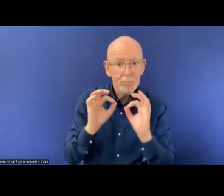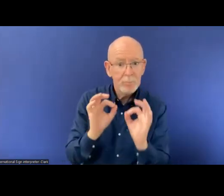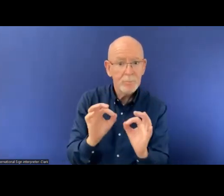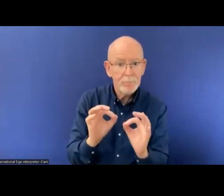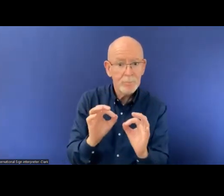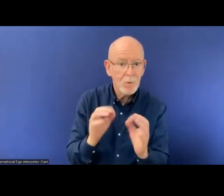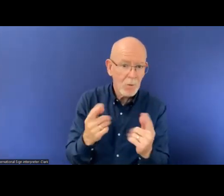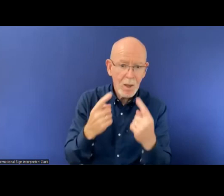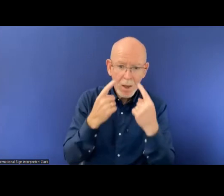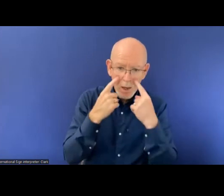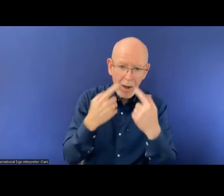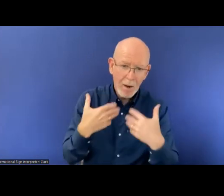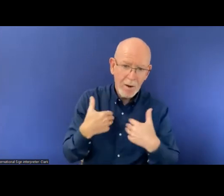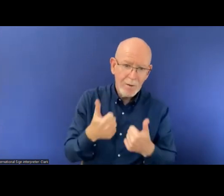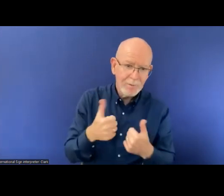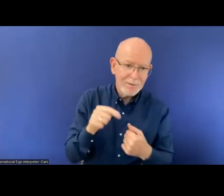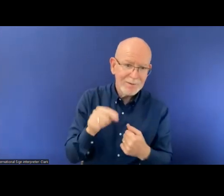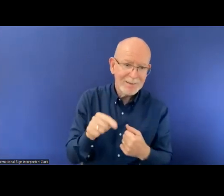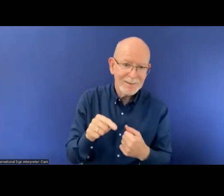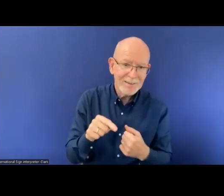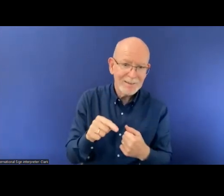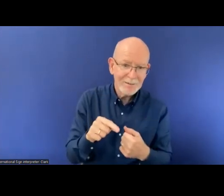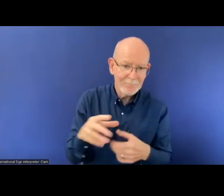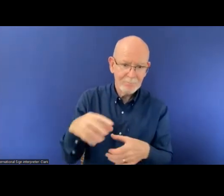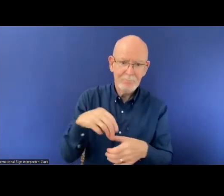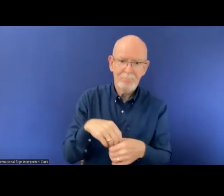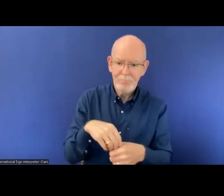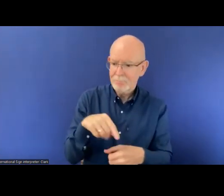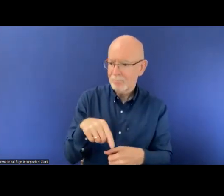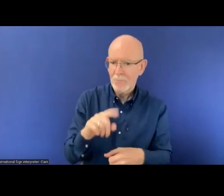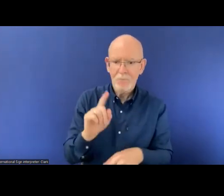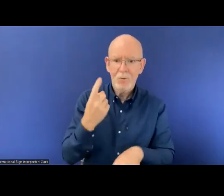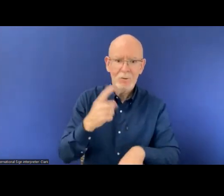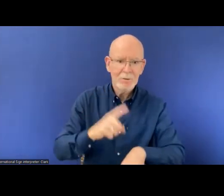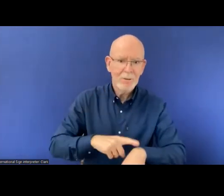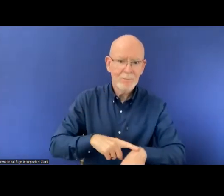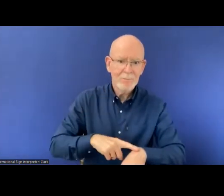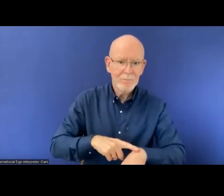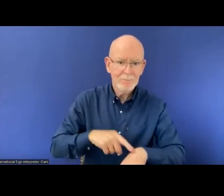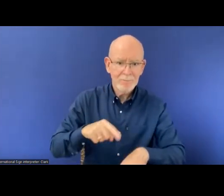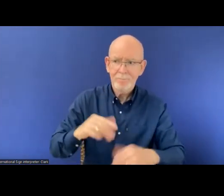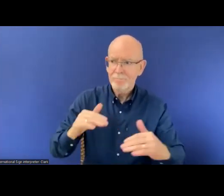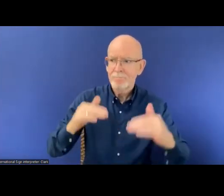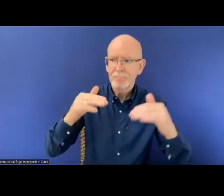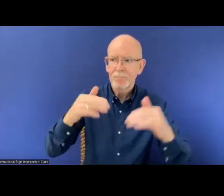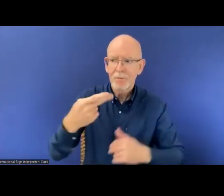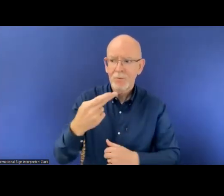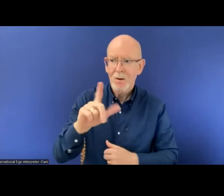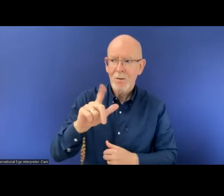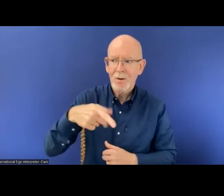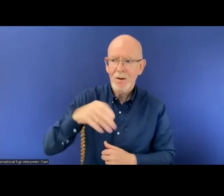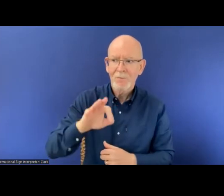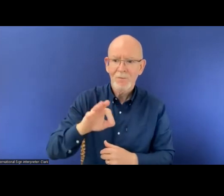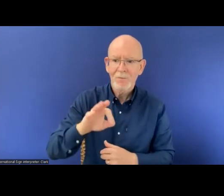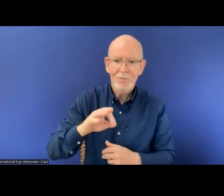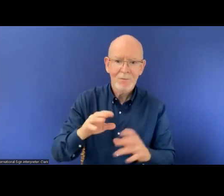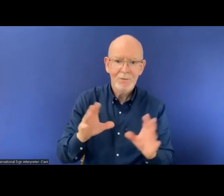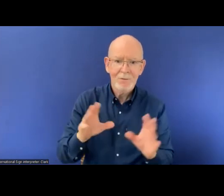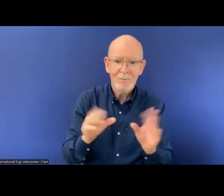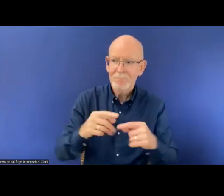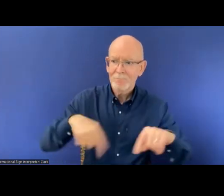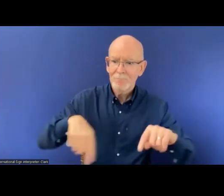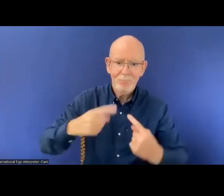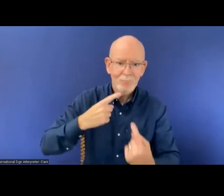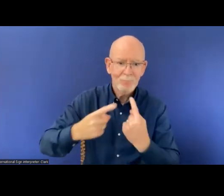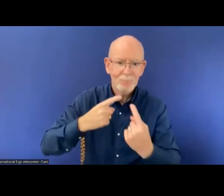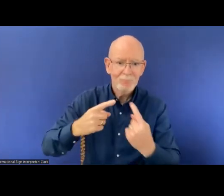the high-level meeting on universal health. It was in 2019, a major